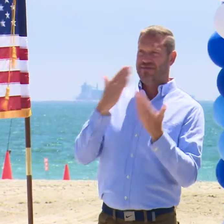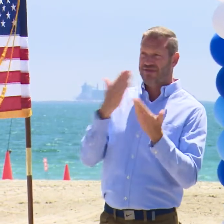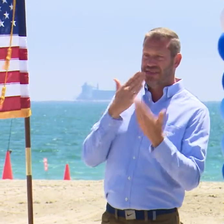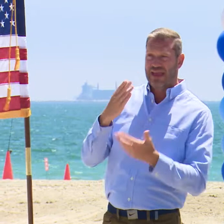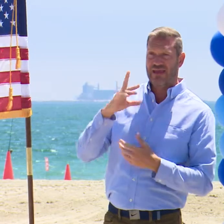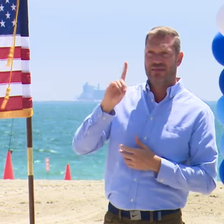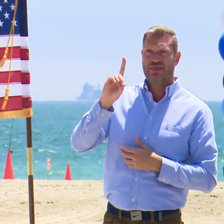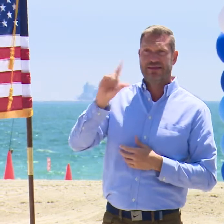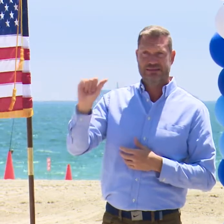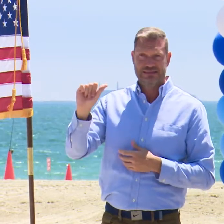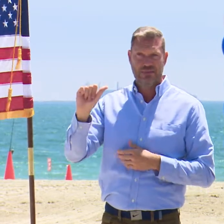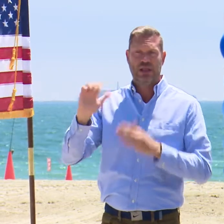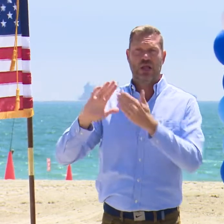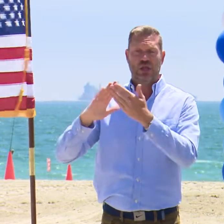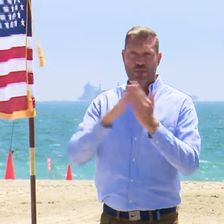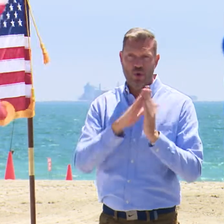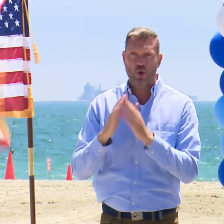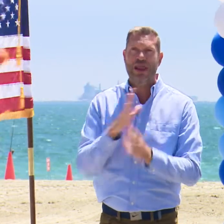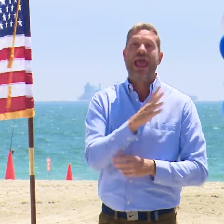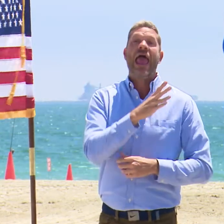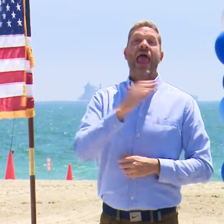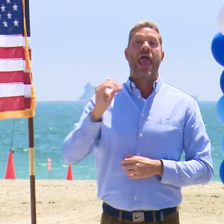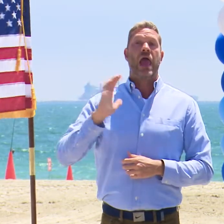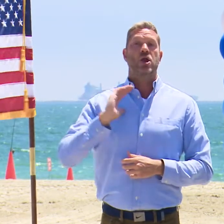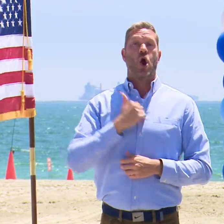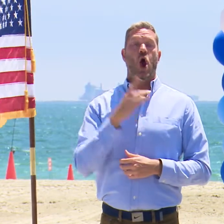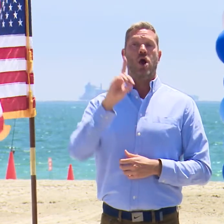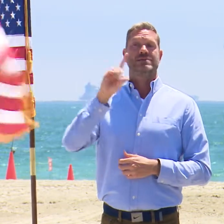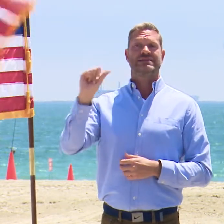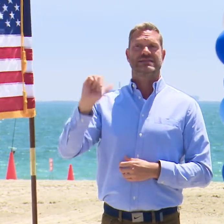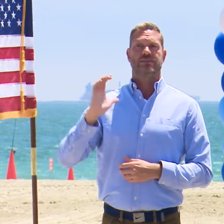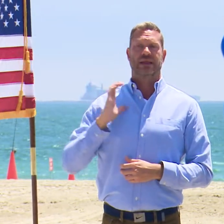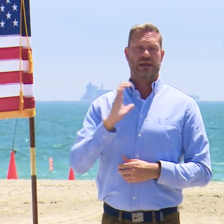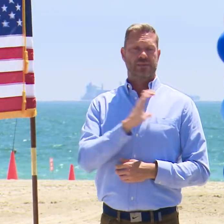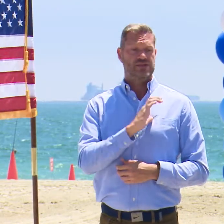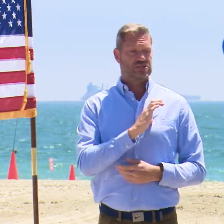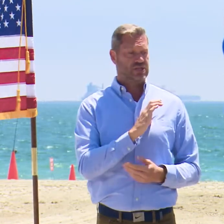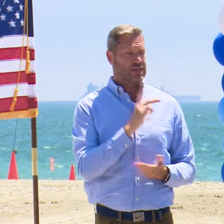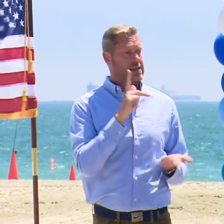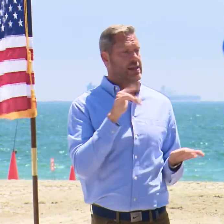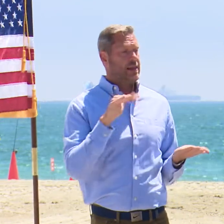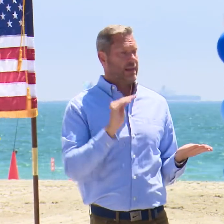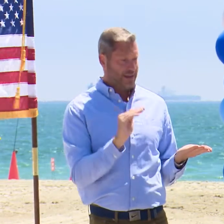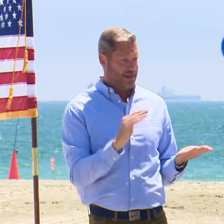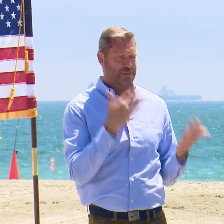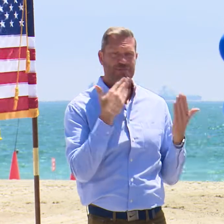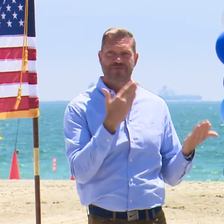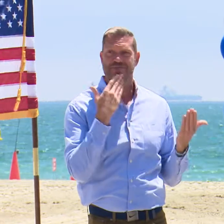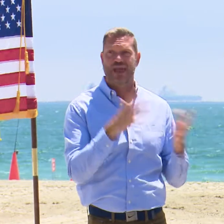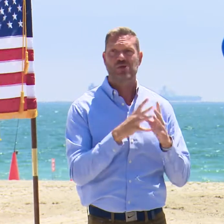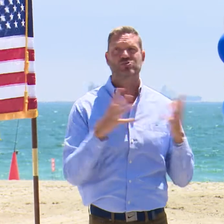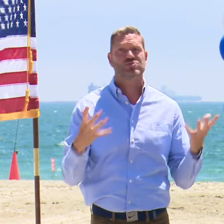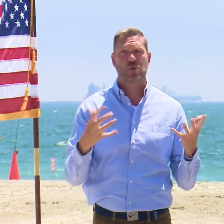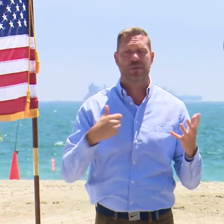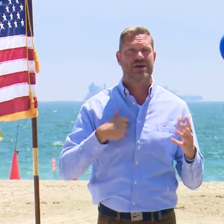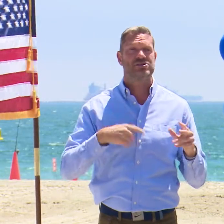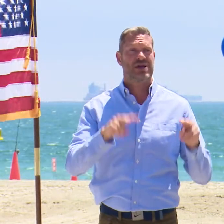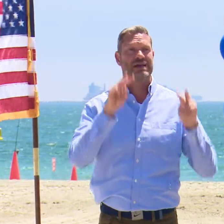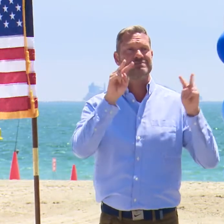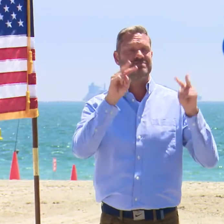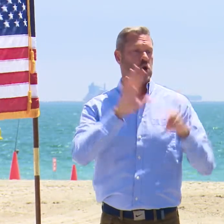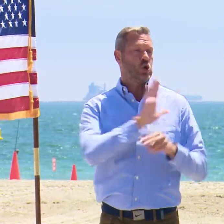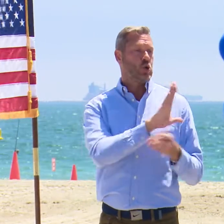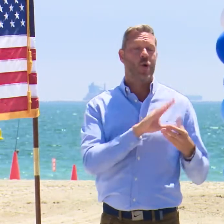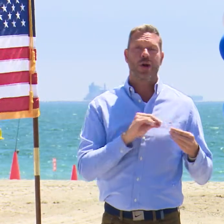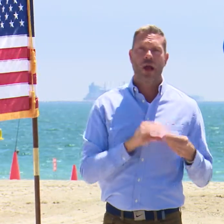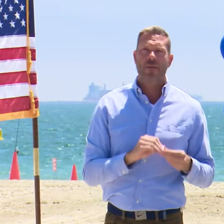and specifically our Disability Commission. Kim, thank you so much. I look forward to hearing your comments. But one of the things